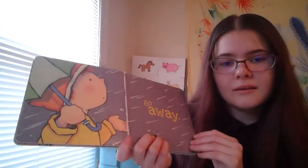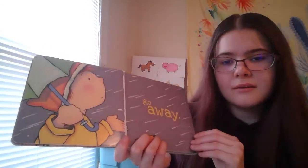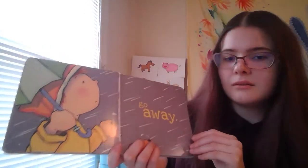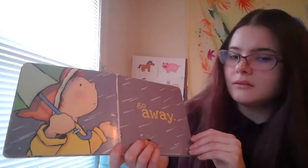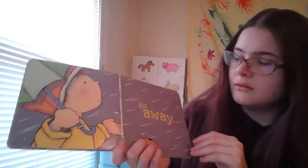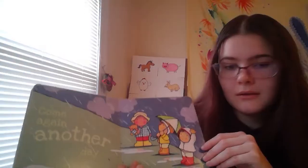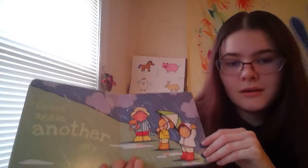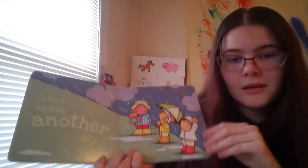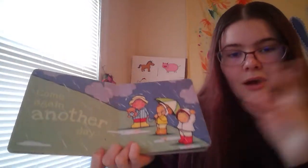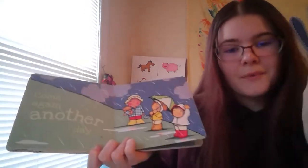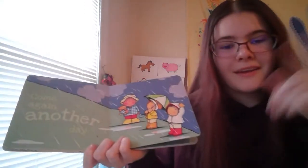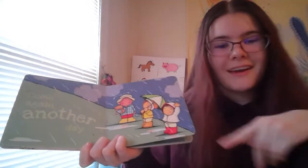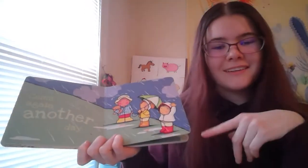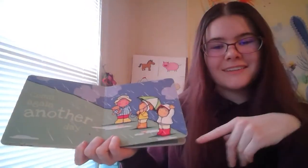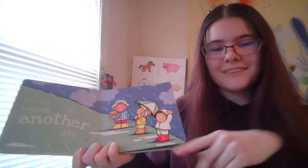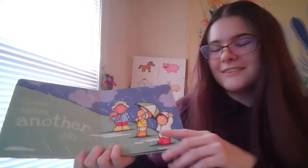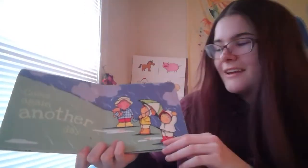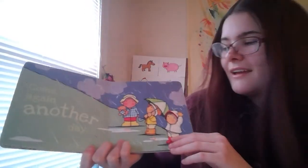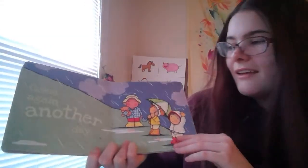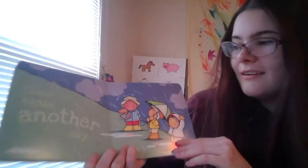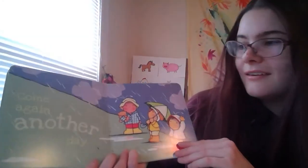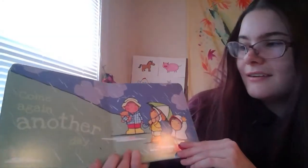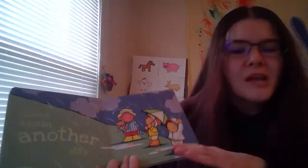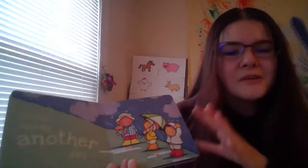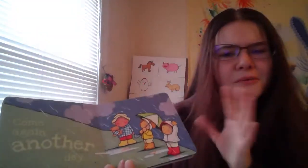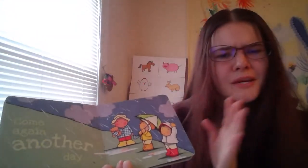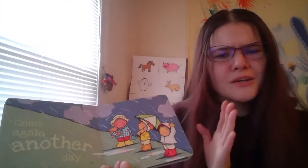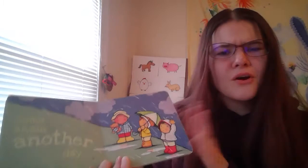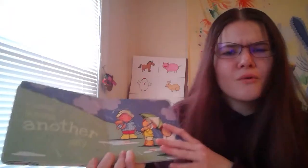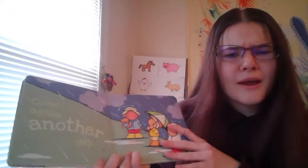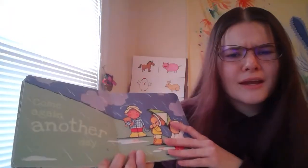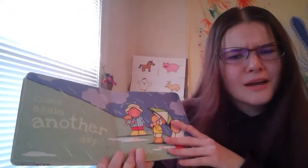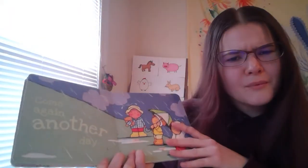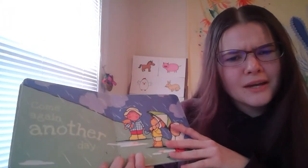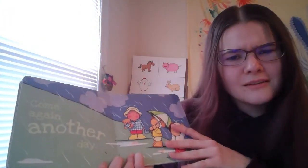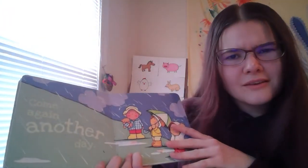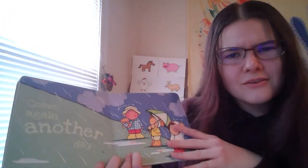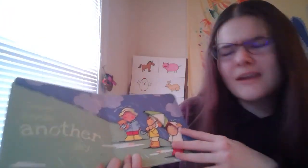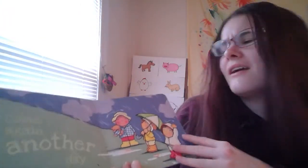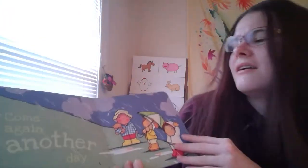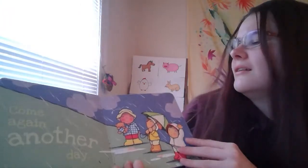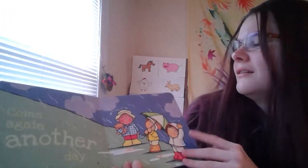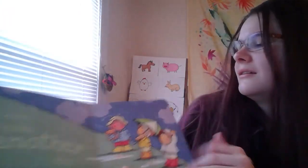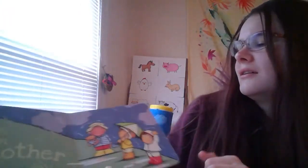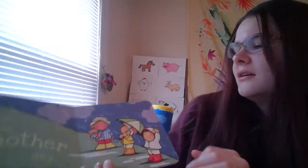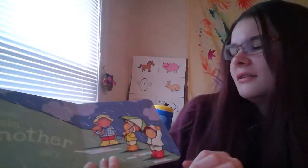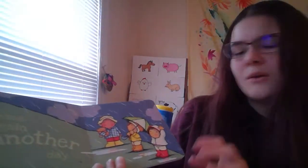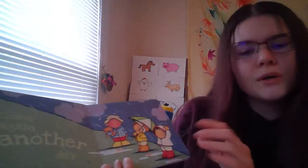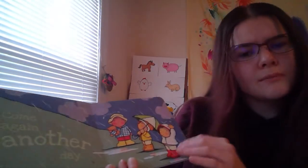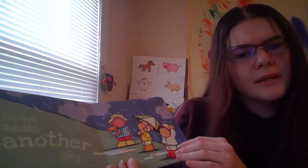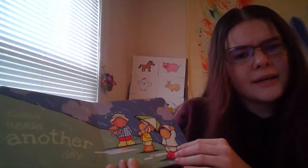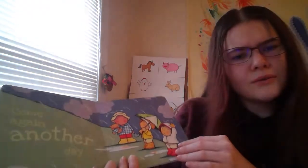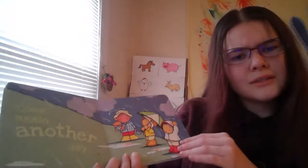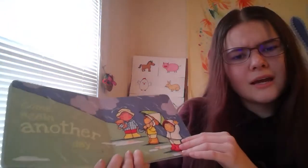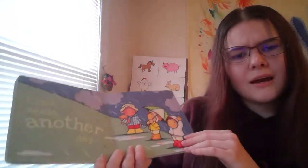outside. Come again another day." They're telling the rain to go away and come again another day. They want to play